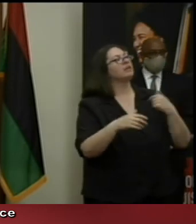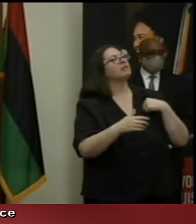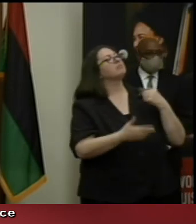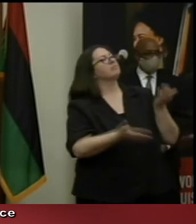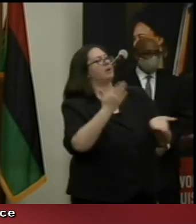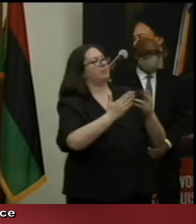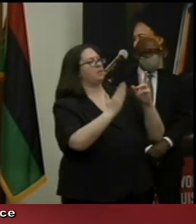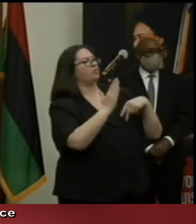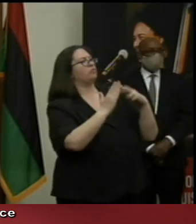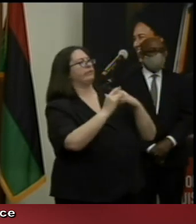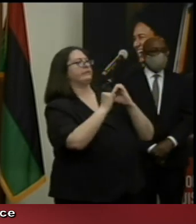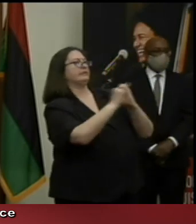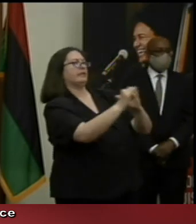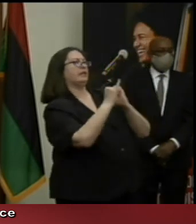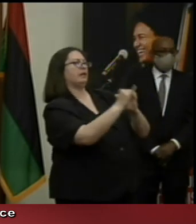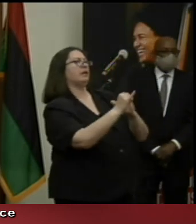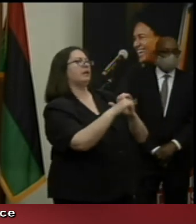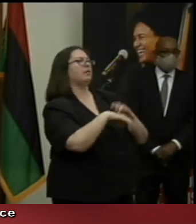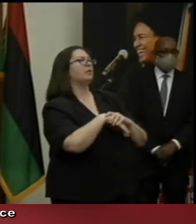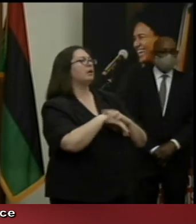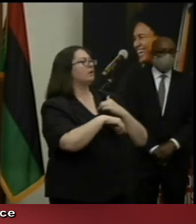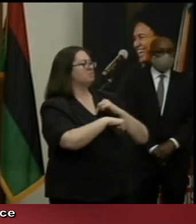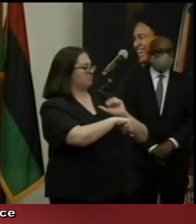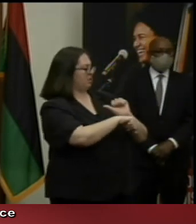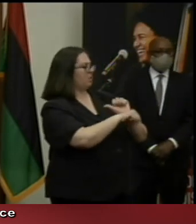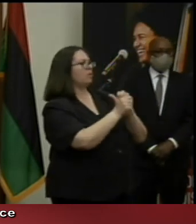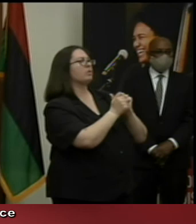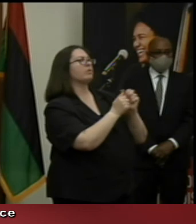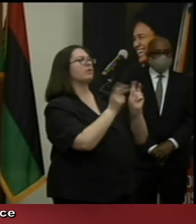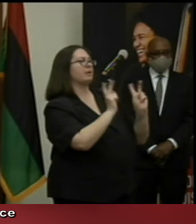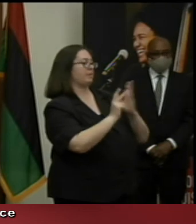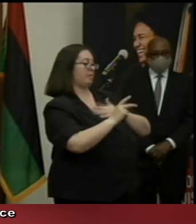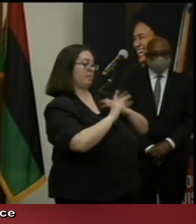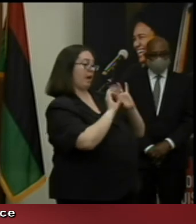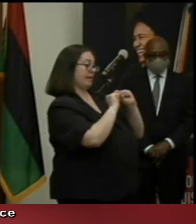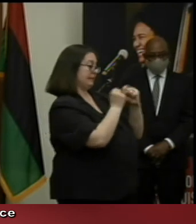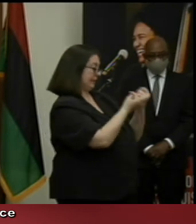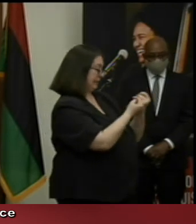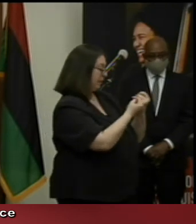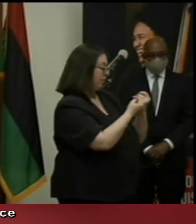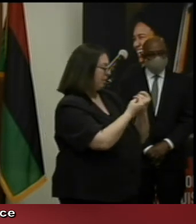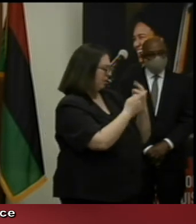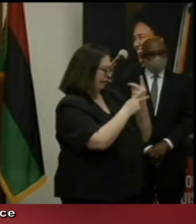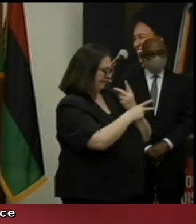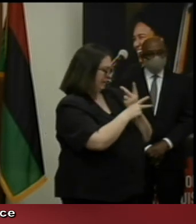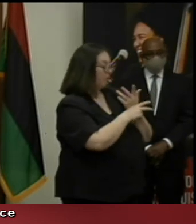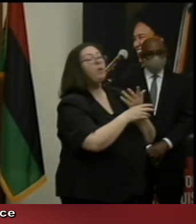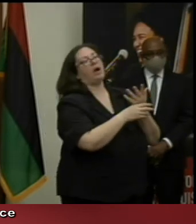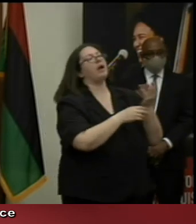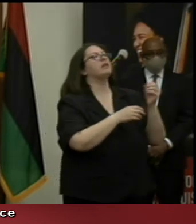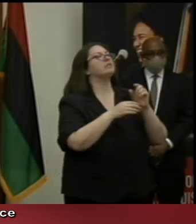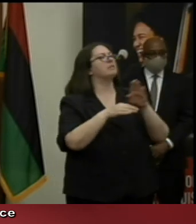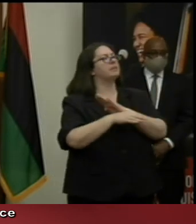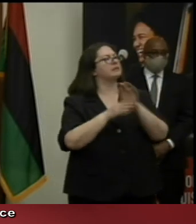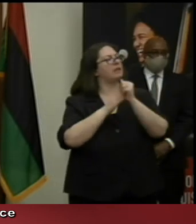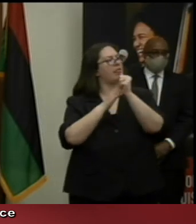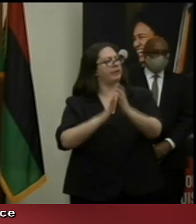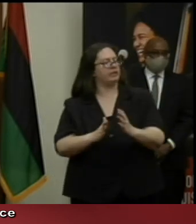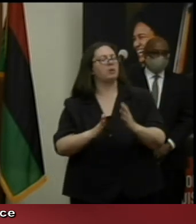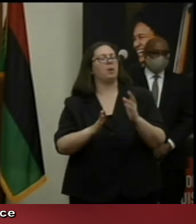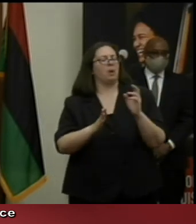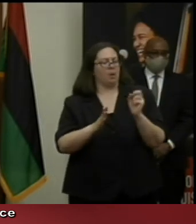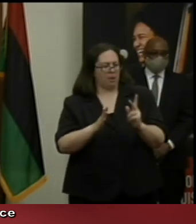you are and working with people in my team to figure out, and business leaders to figure out how can